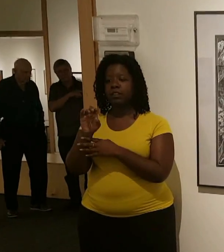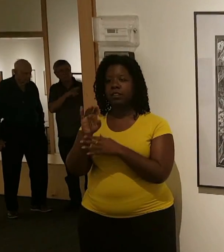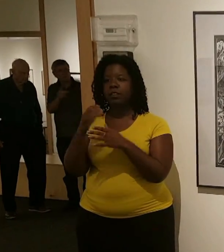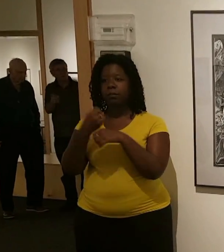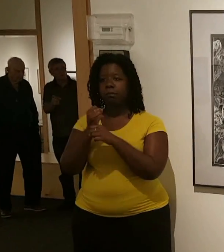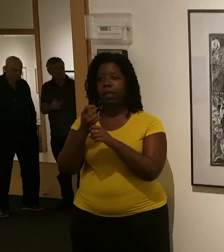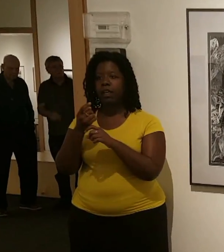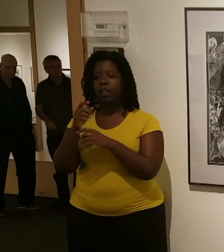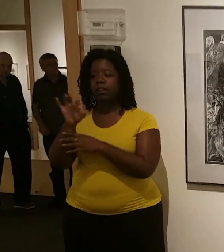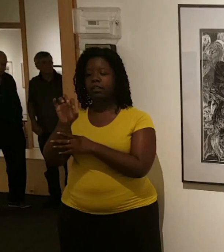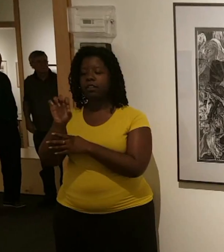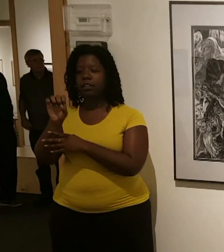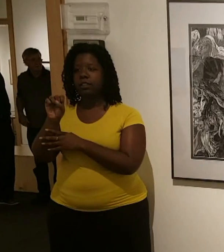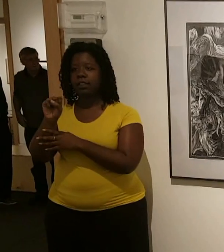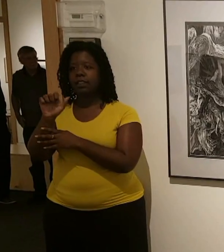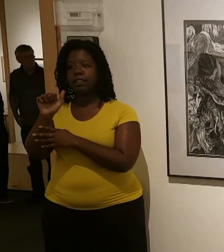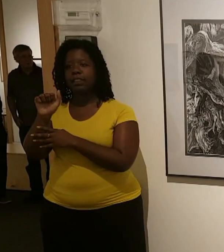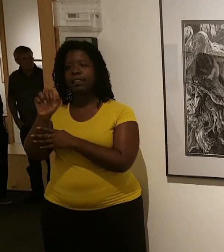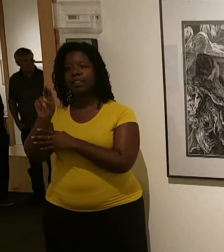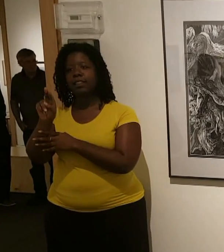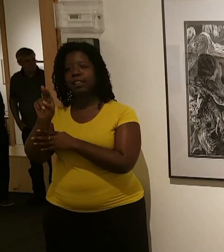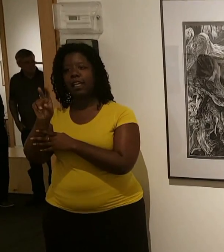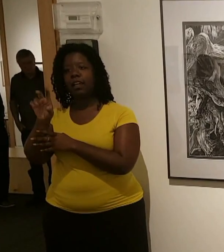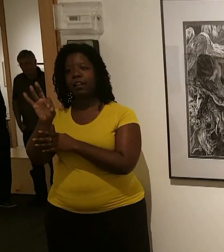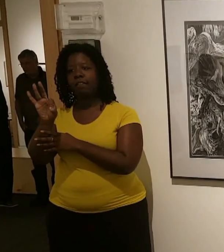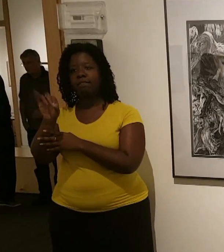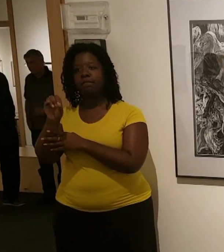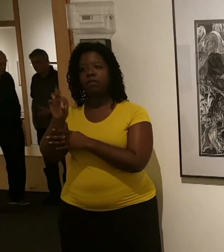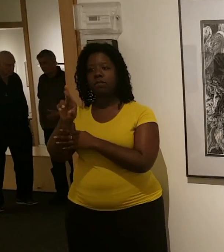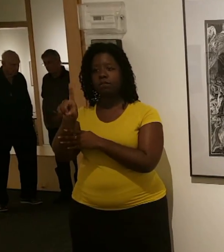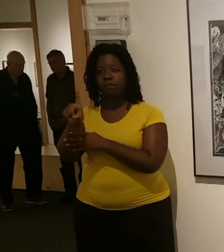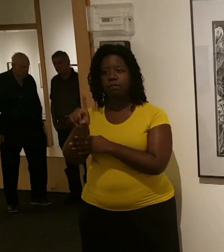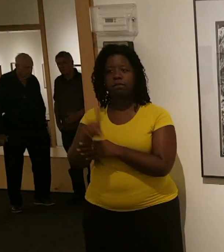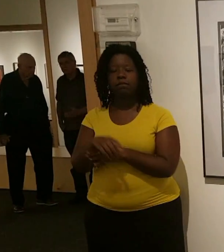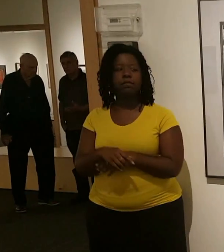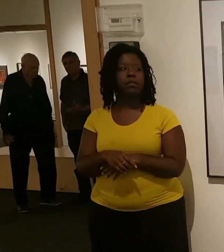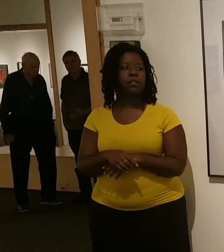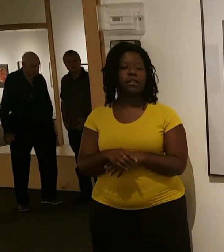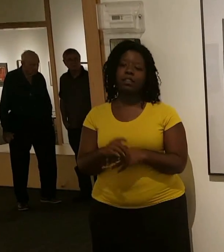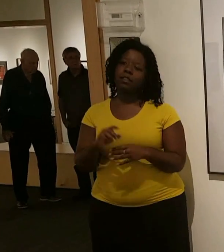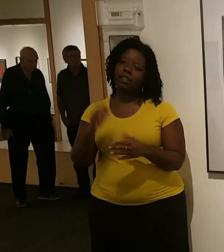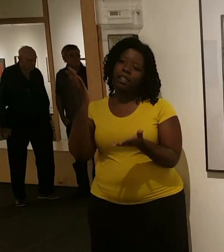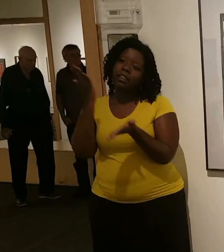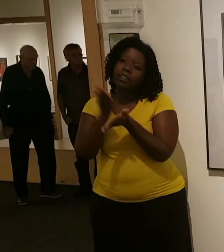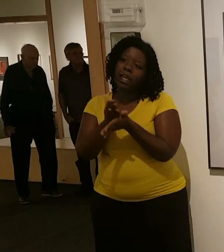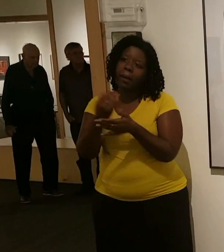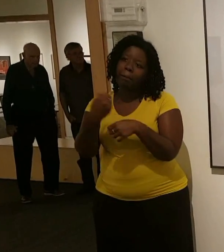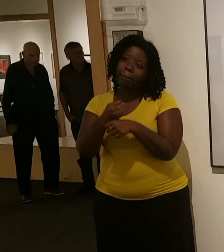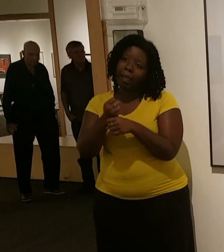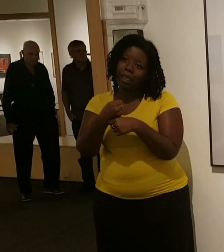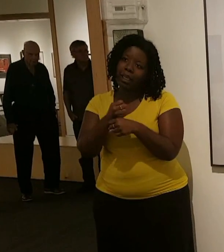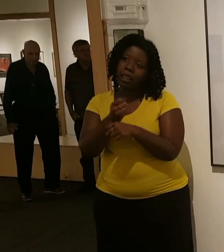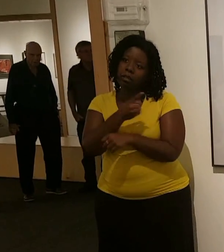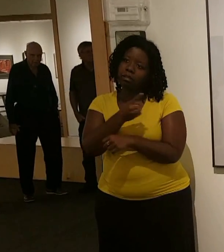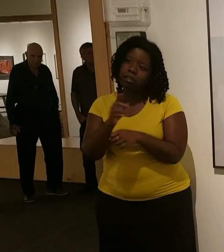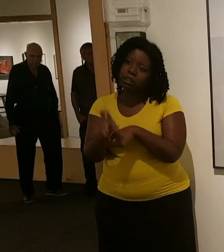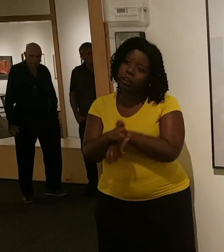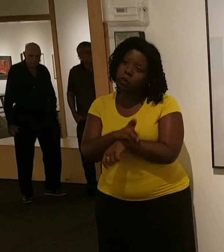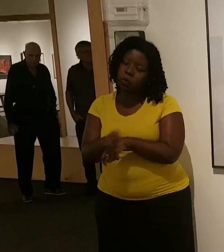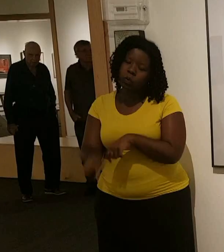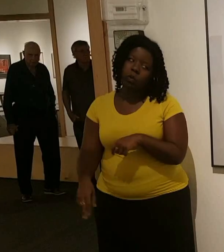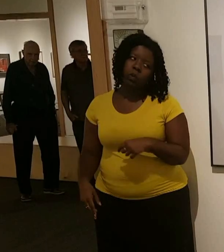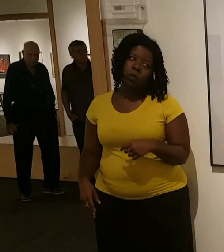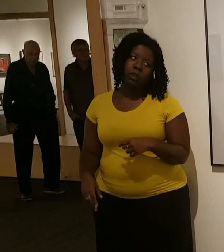Sanford. It's permanent stamp head ink and it rolls on. Well, they quit making that maybe 3 or 4 years